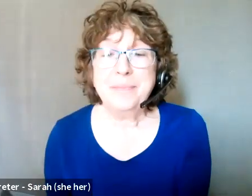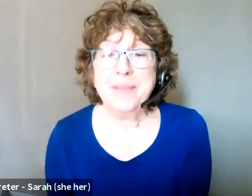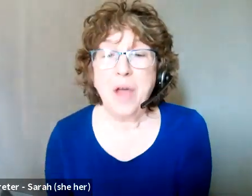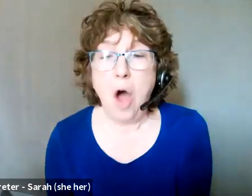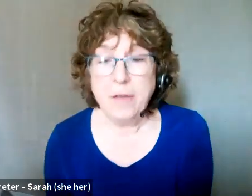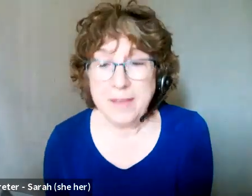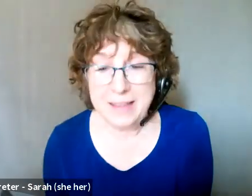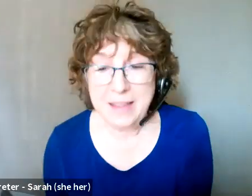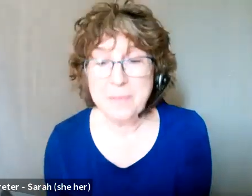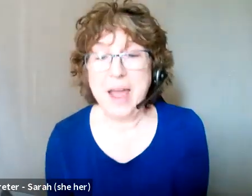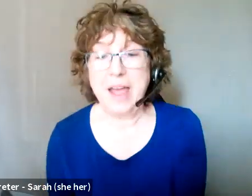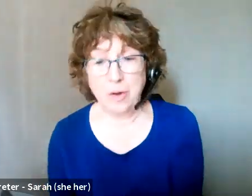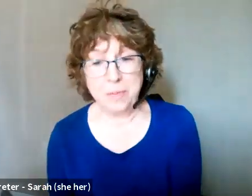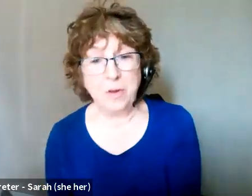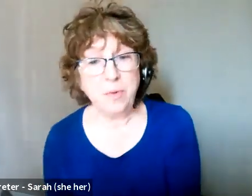So